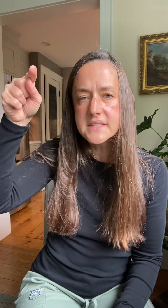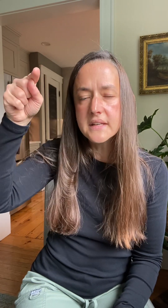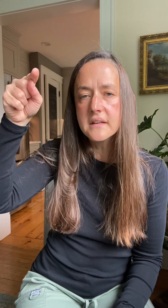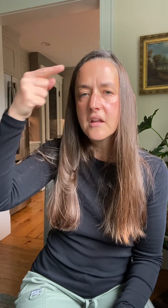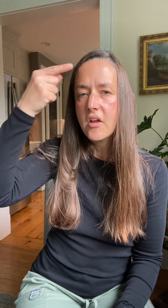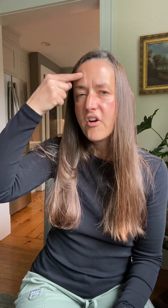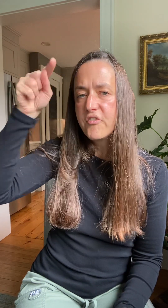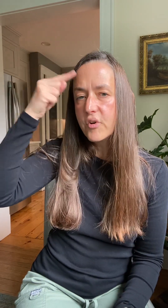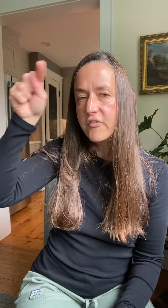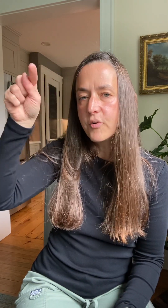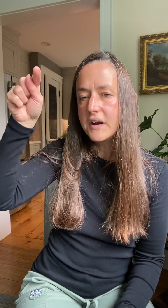reason? 4.